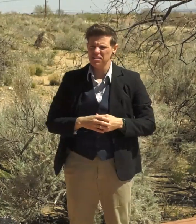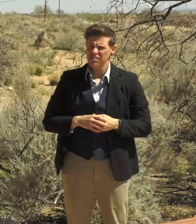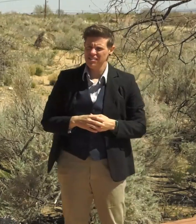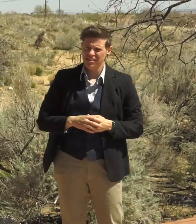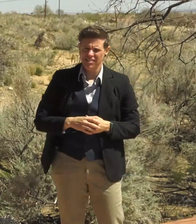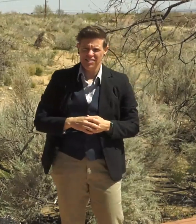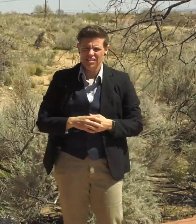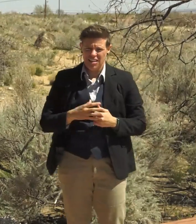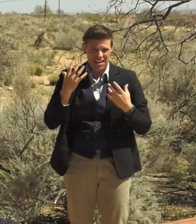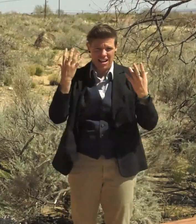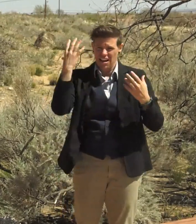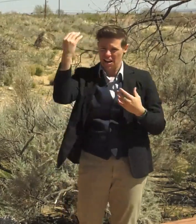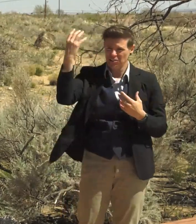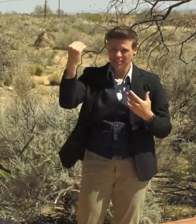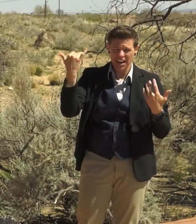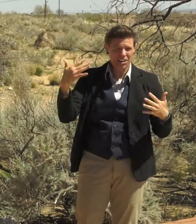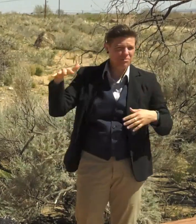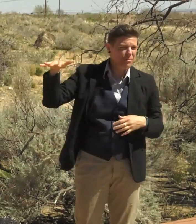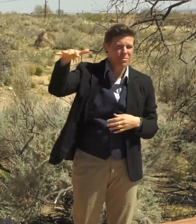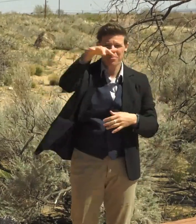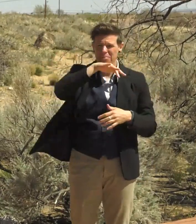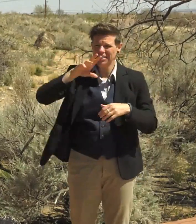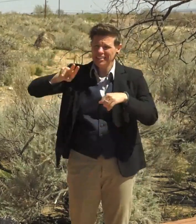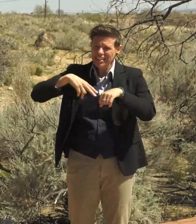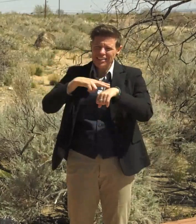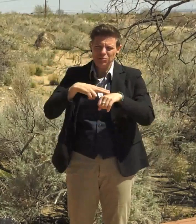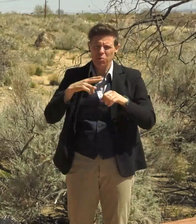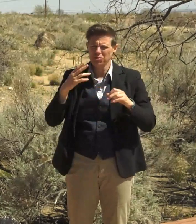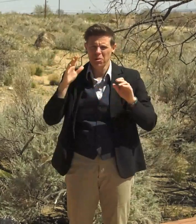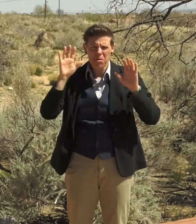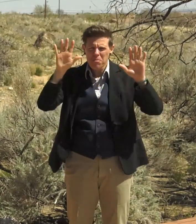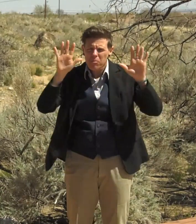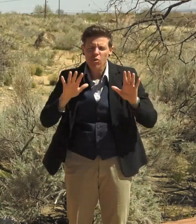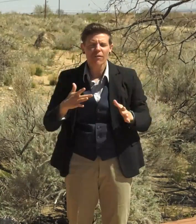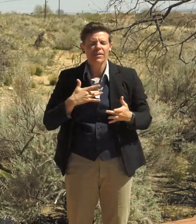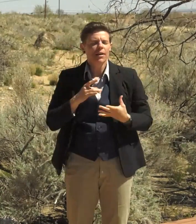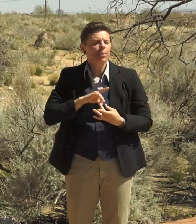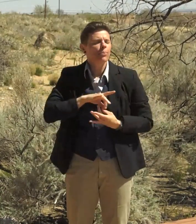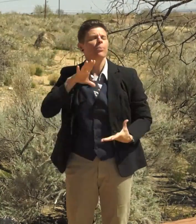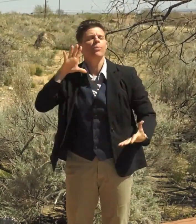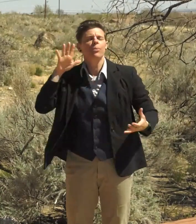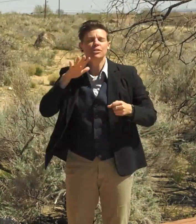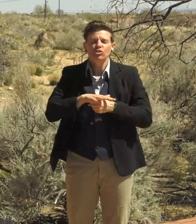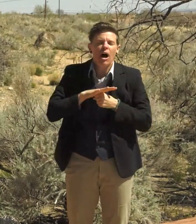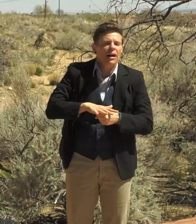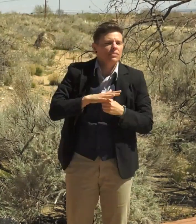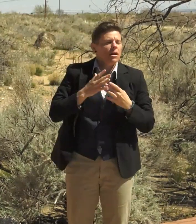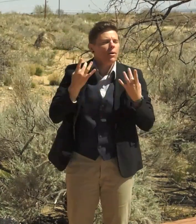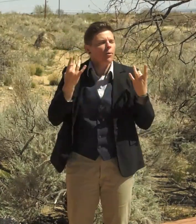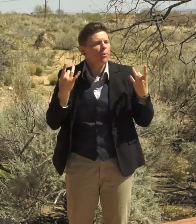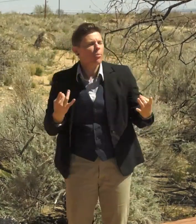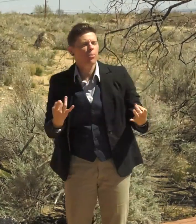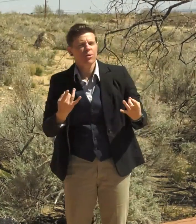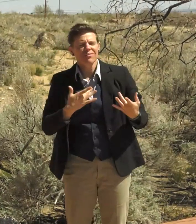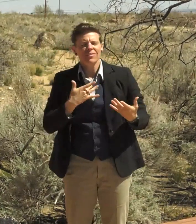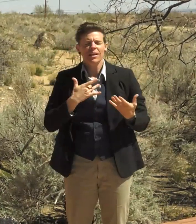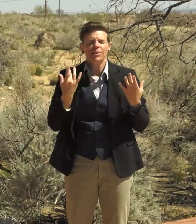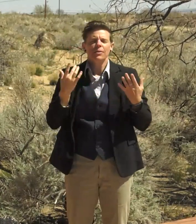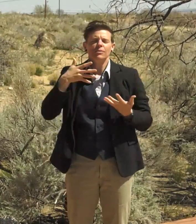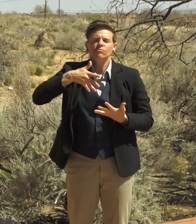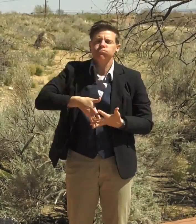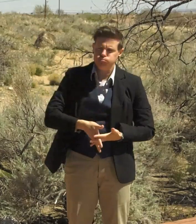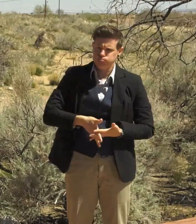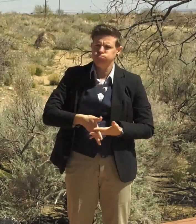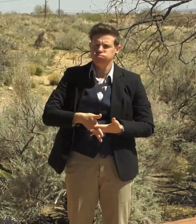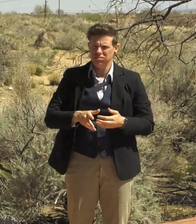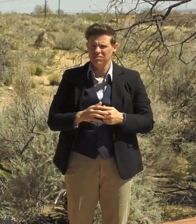general is a really great way to deal with our stress and to help support our mental and physical